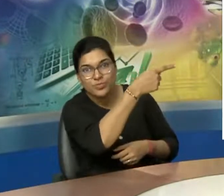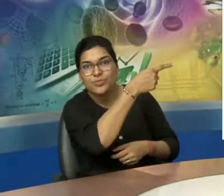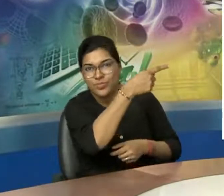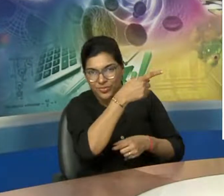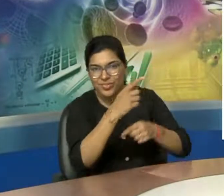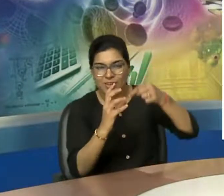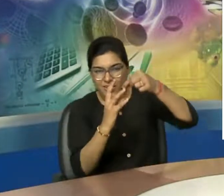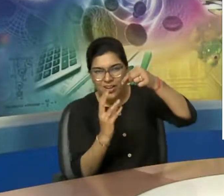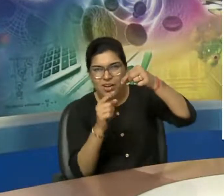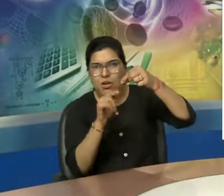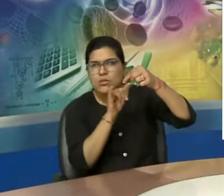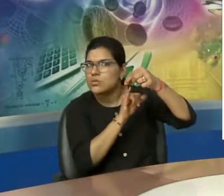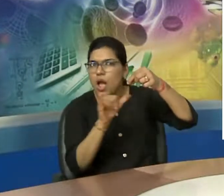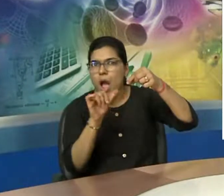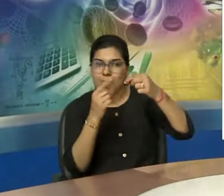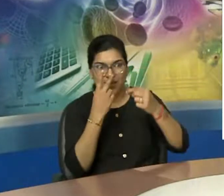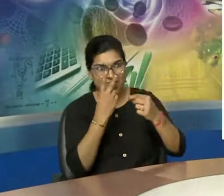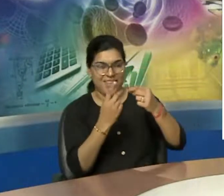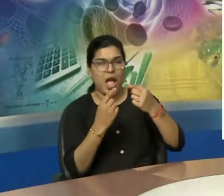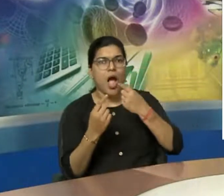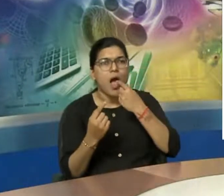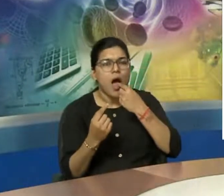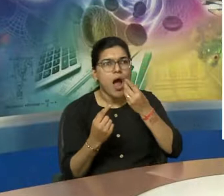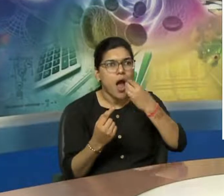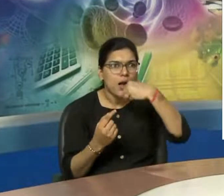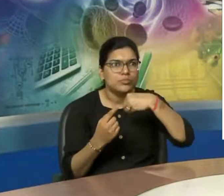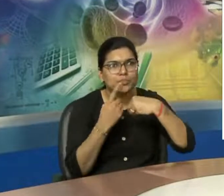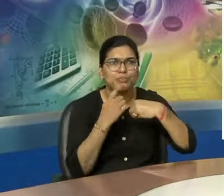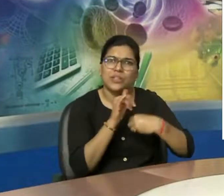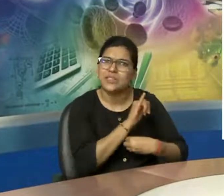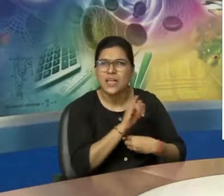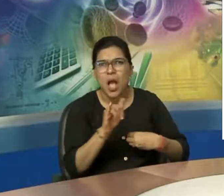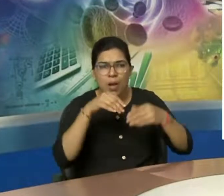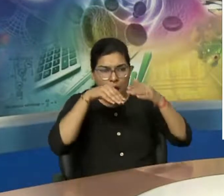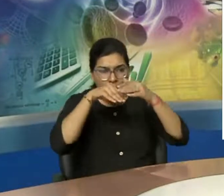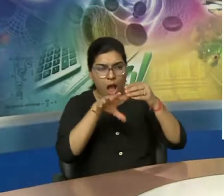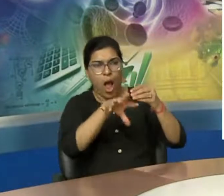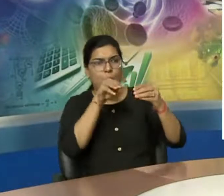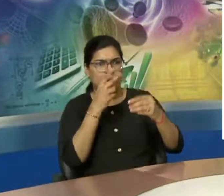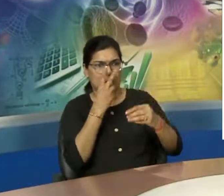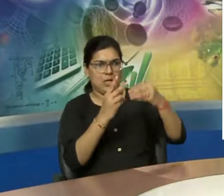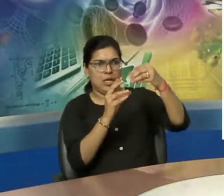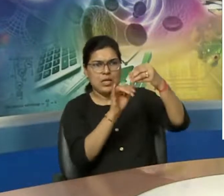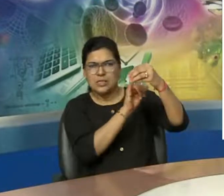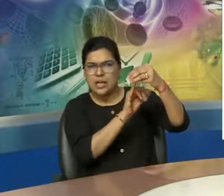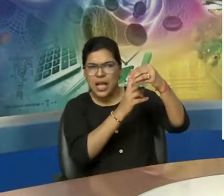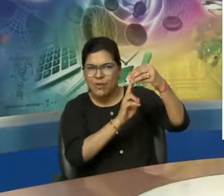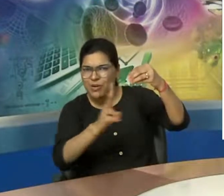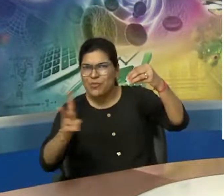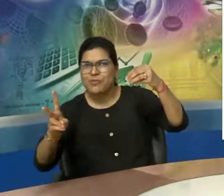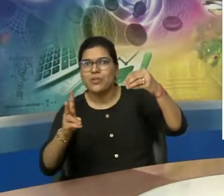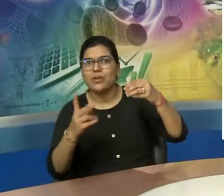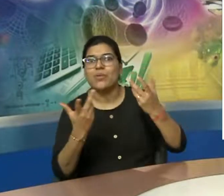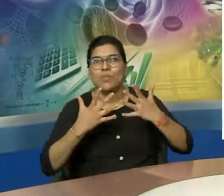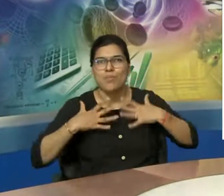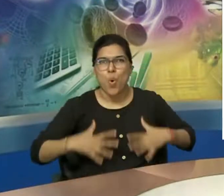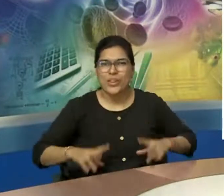You can see the image on the screen. The brinjals are also of different shapes and size. They are all